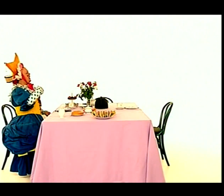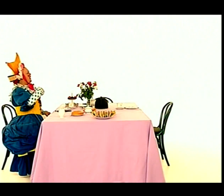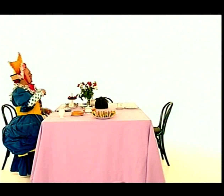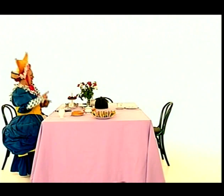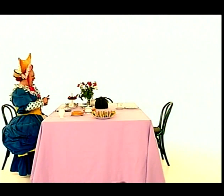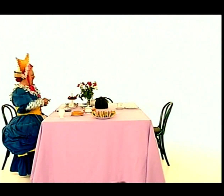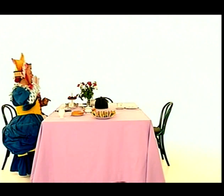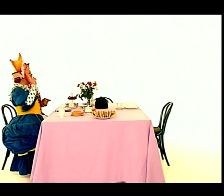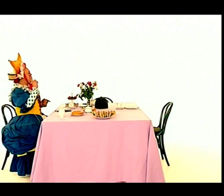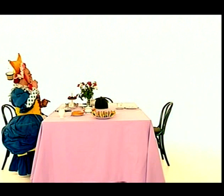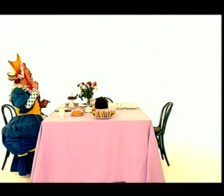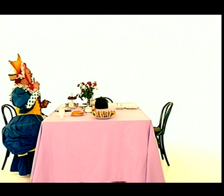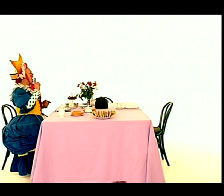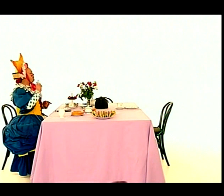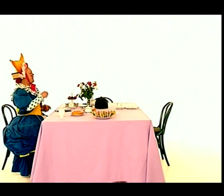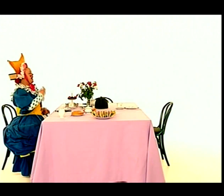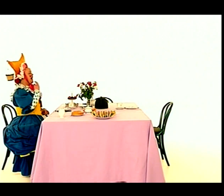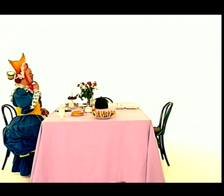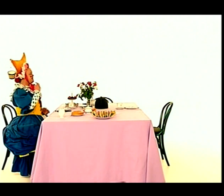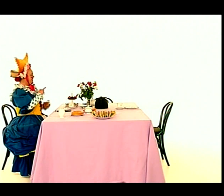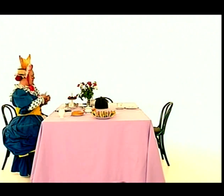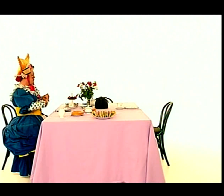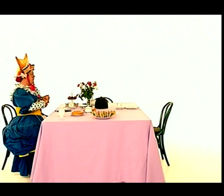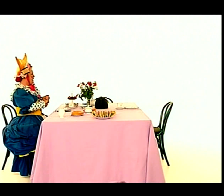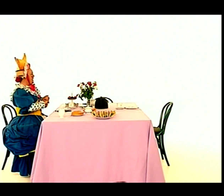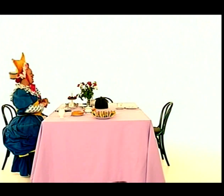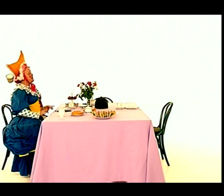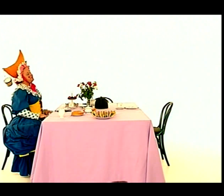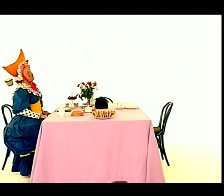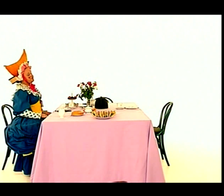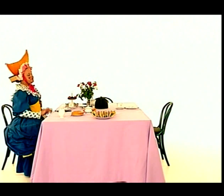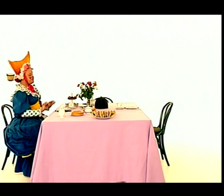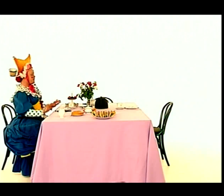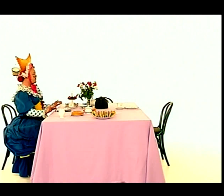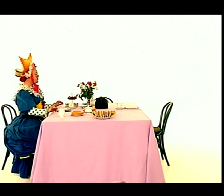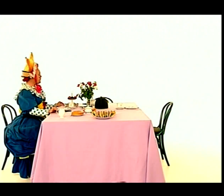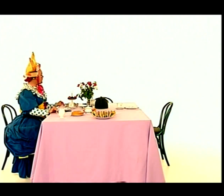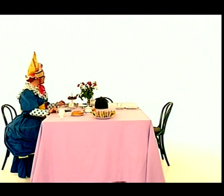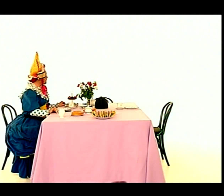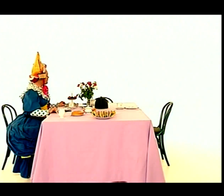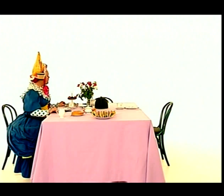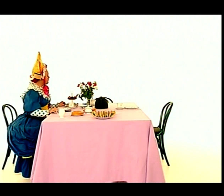along. Hurry up, Auntie Suki. I'm coming.